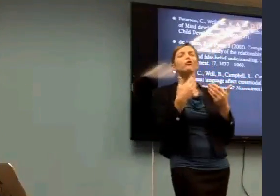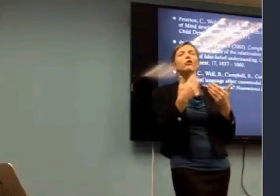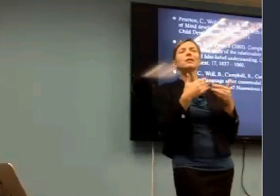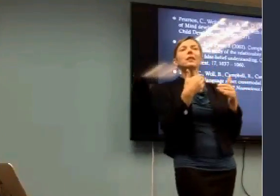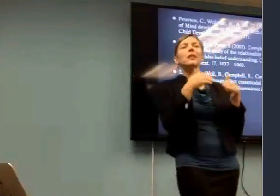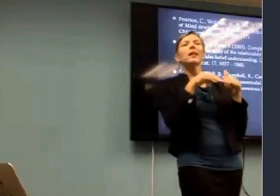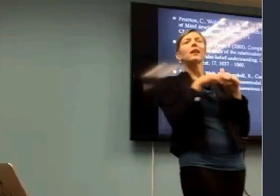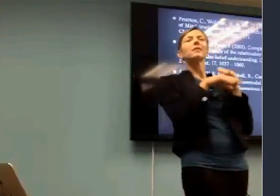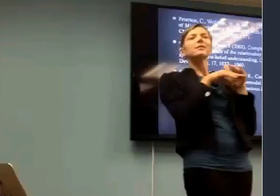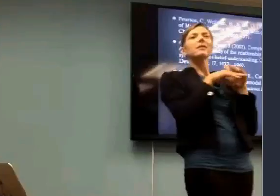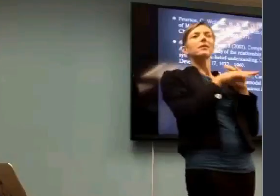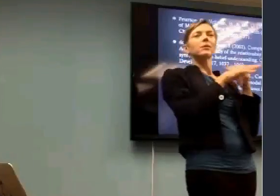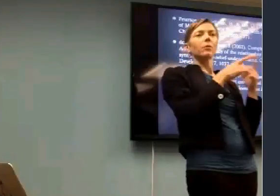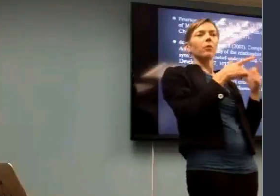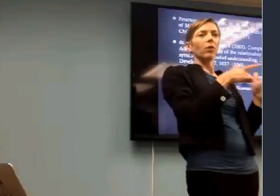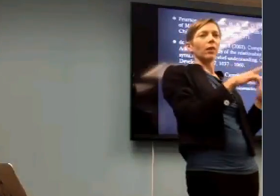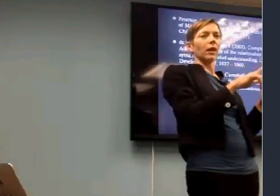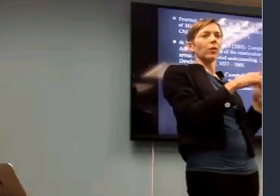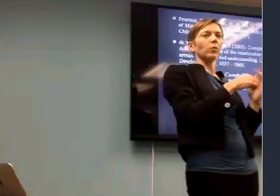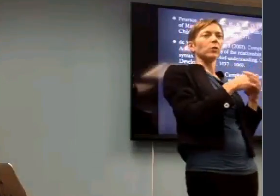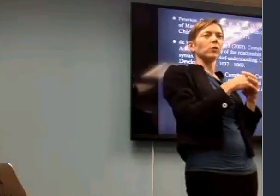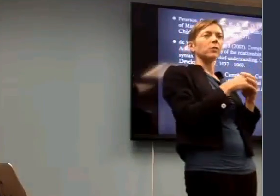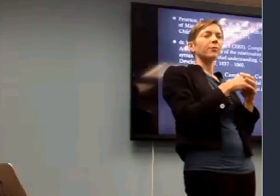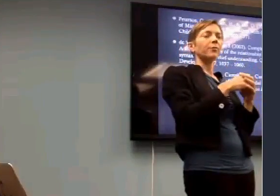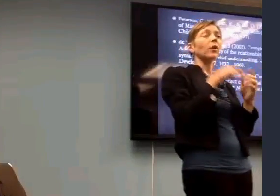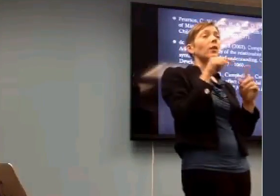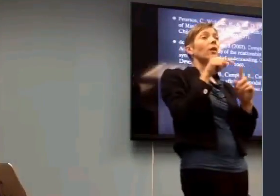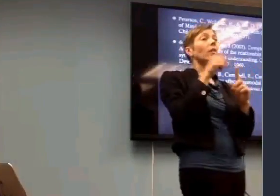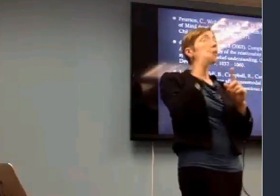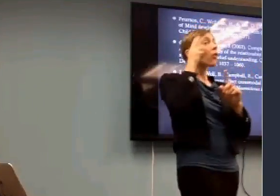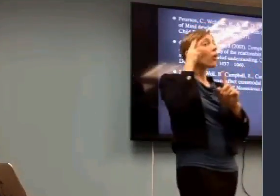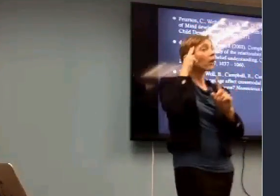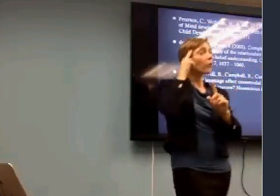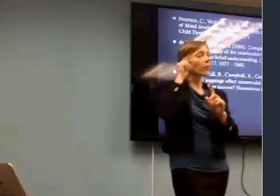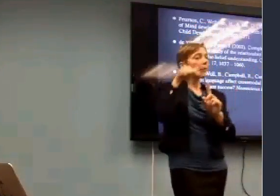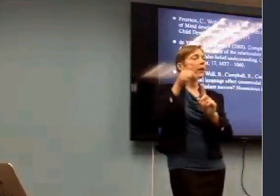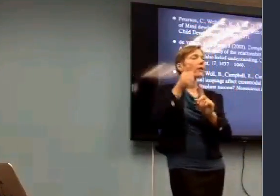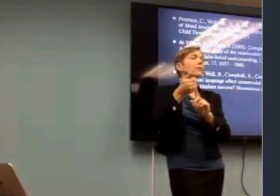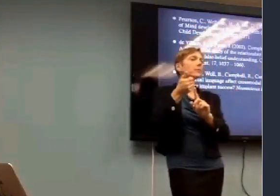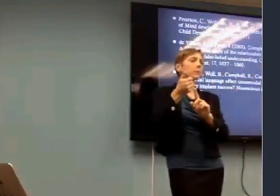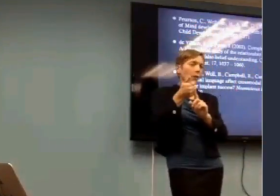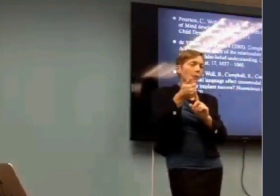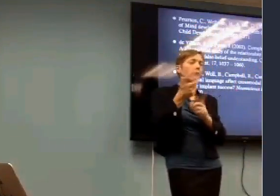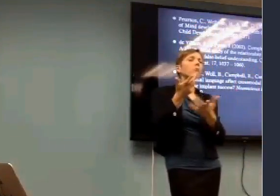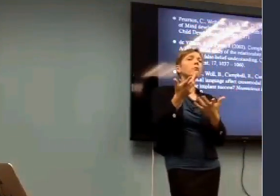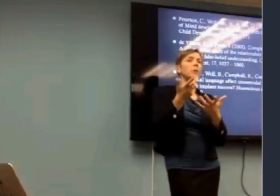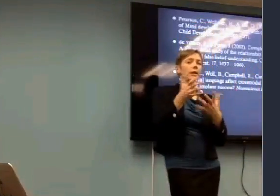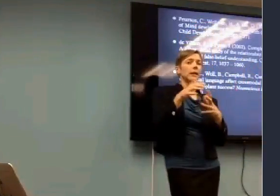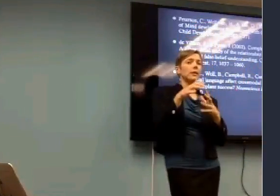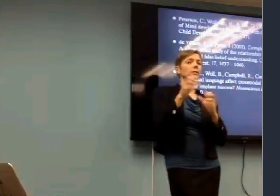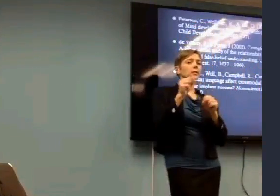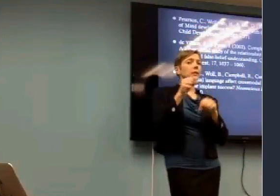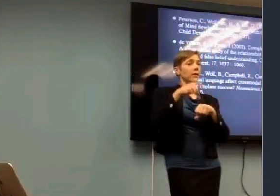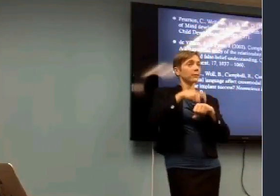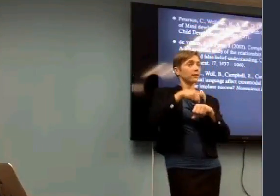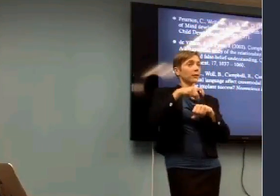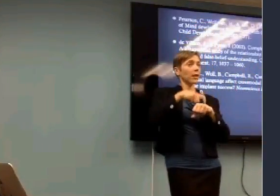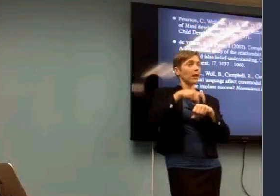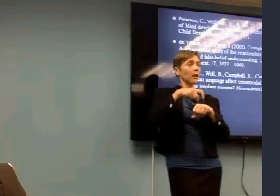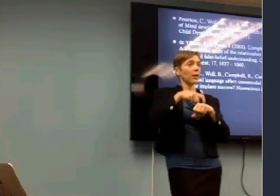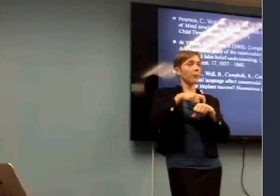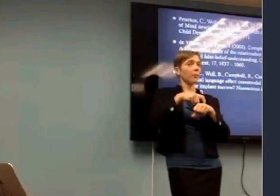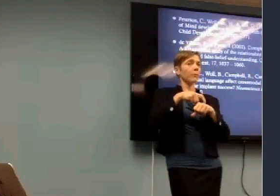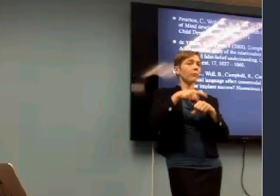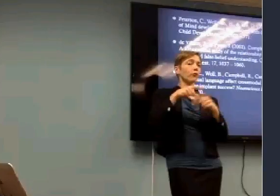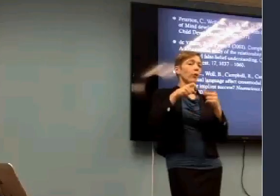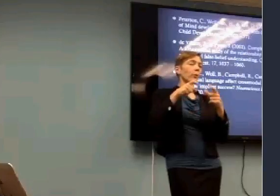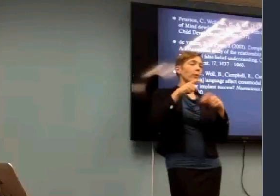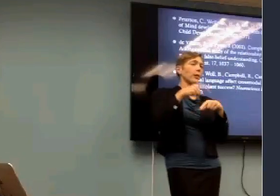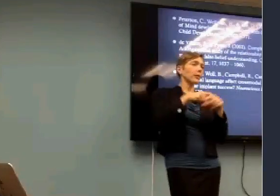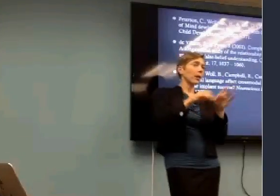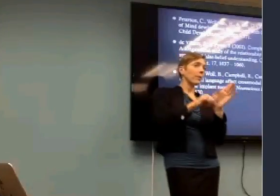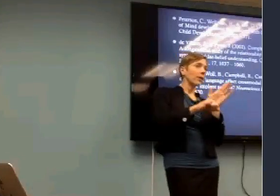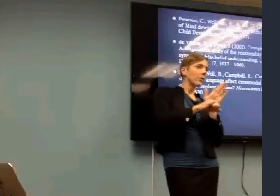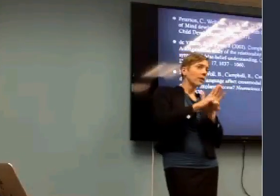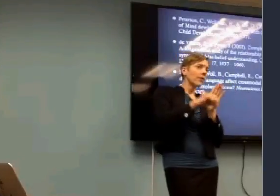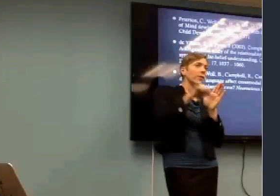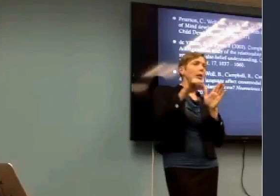the easy and reliable access to language that sign language provides. With cochlear implant, it does take time